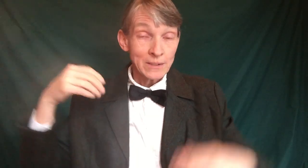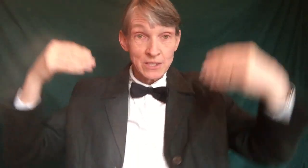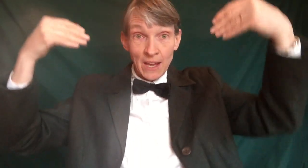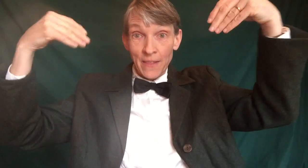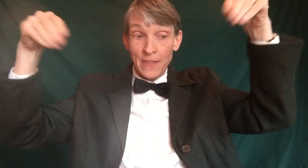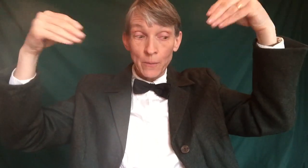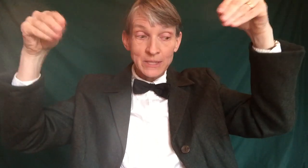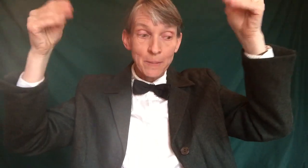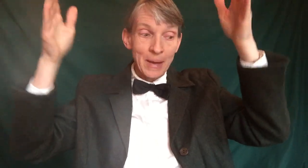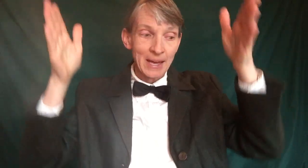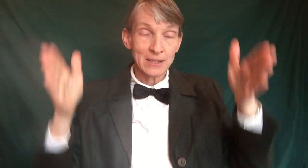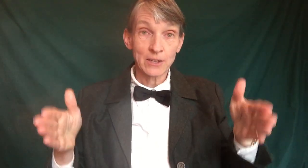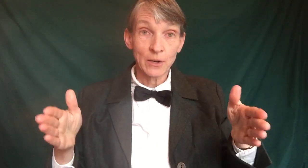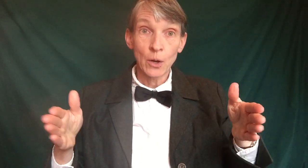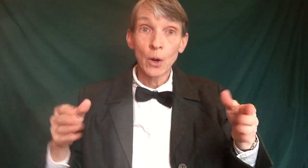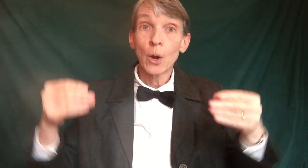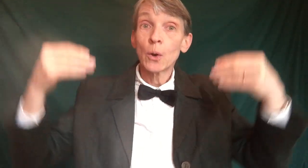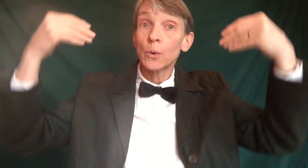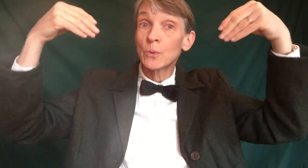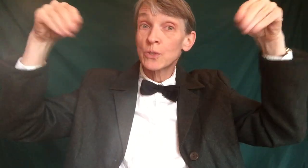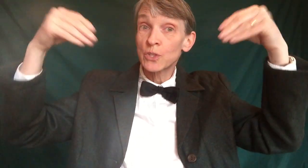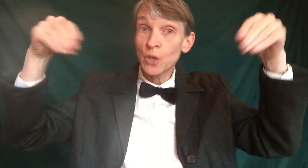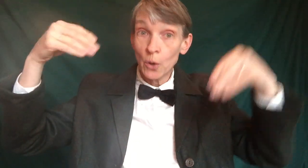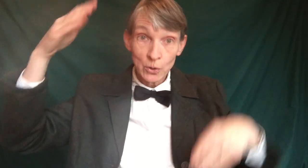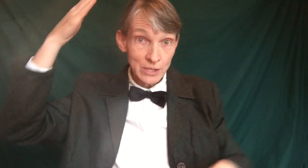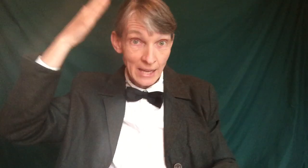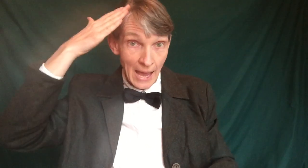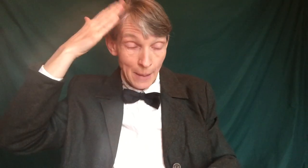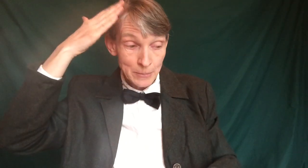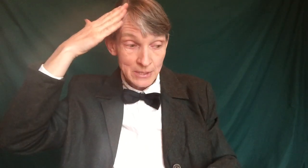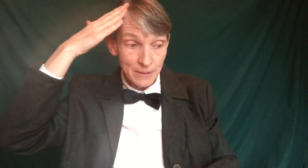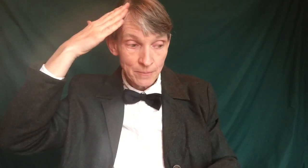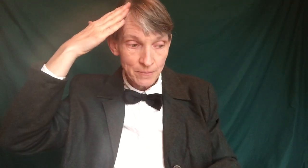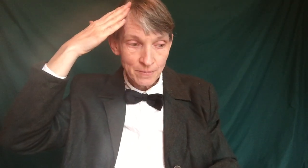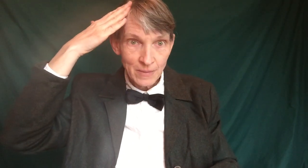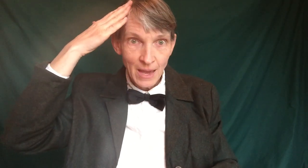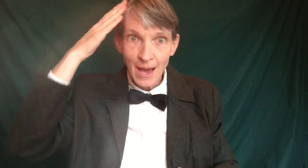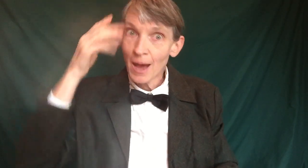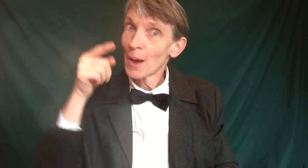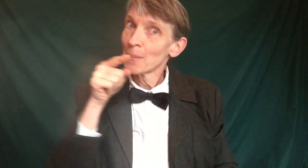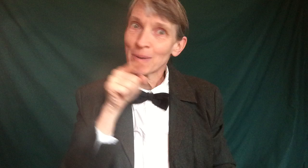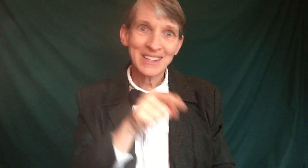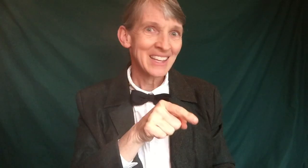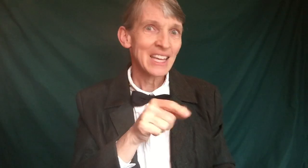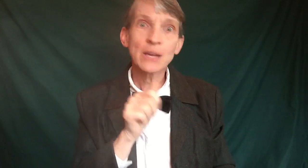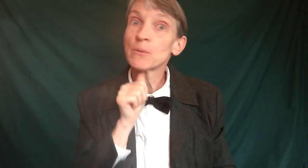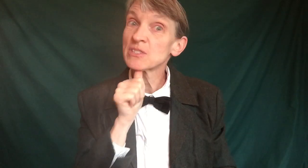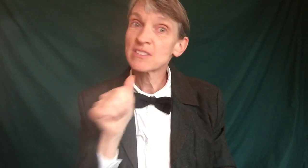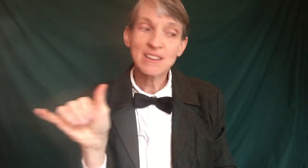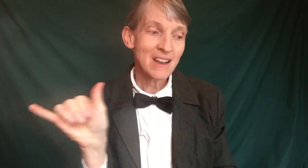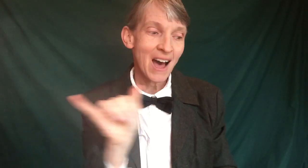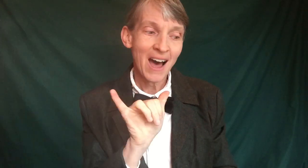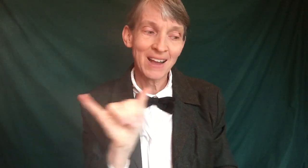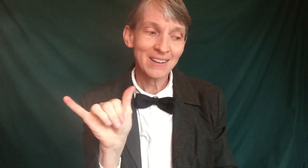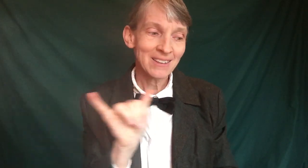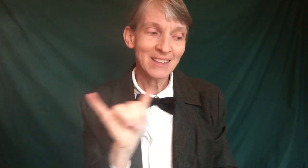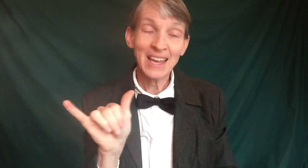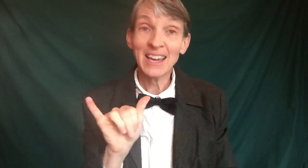Once there was a peddler who sold caps, but he was not like